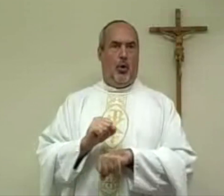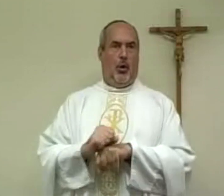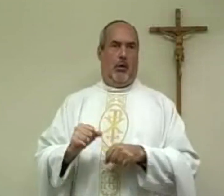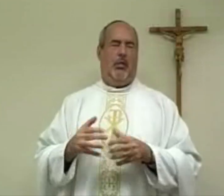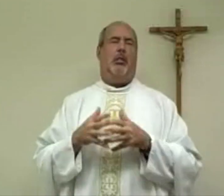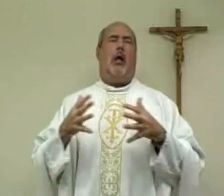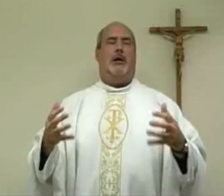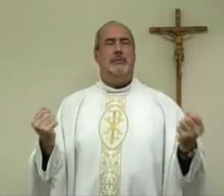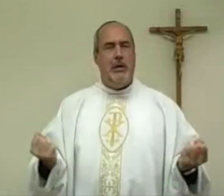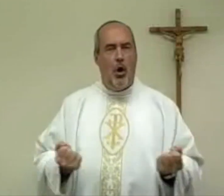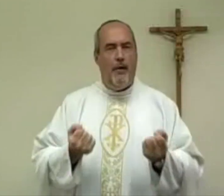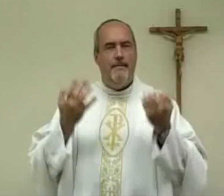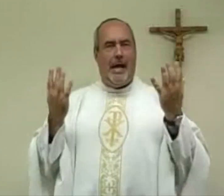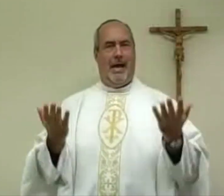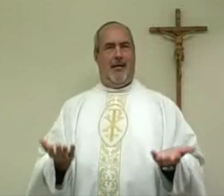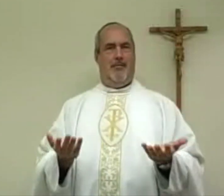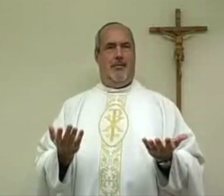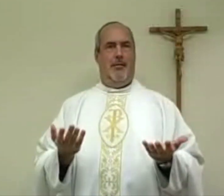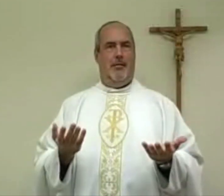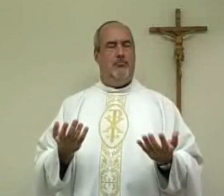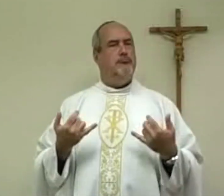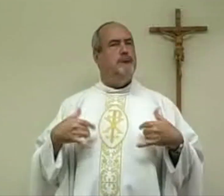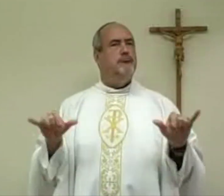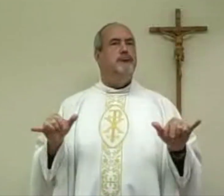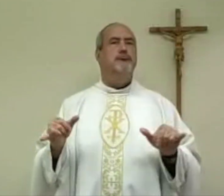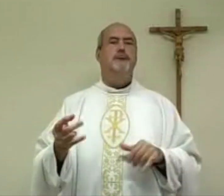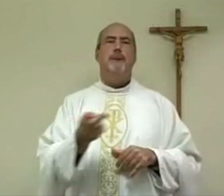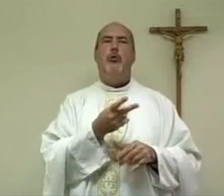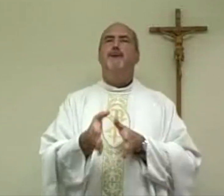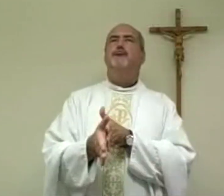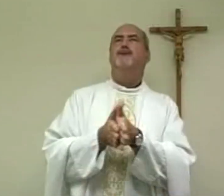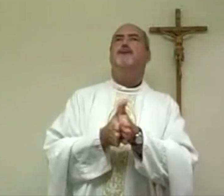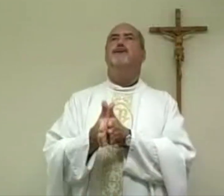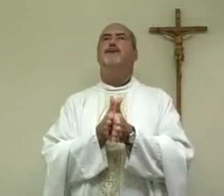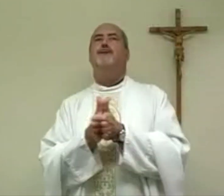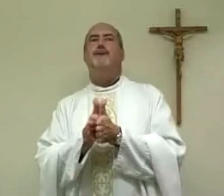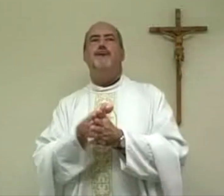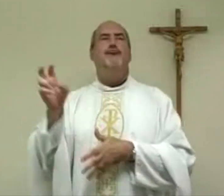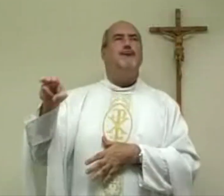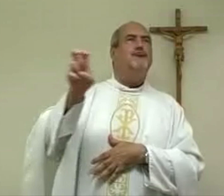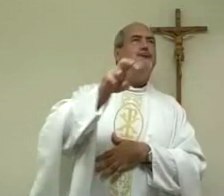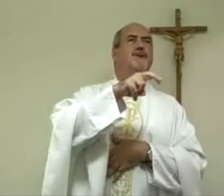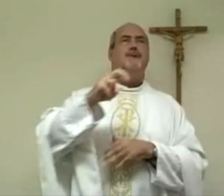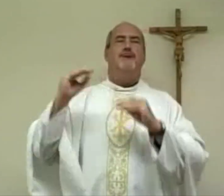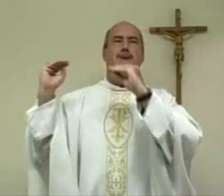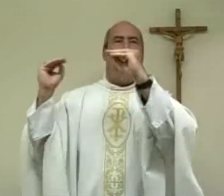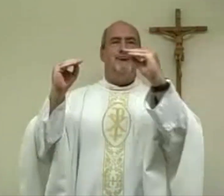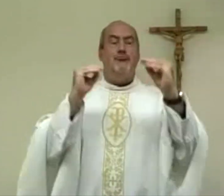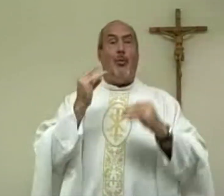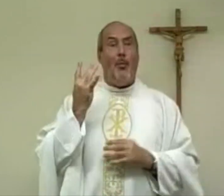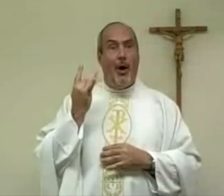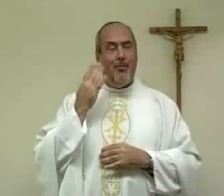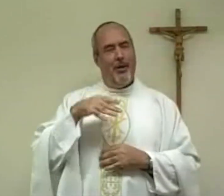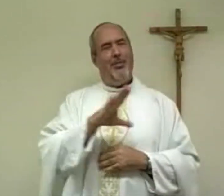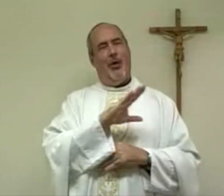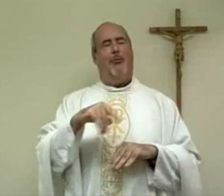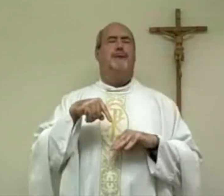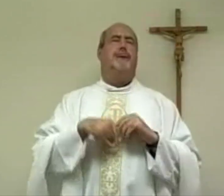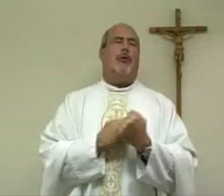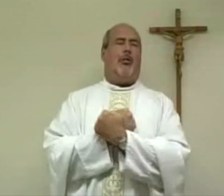so transportation or traveling all over the place must have been a lot of work and required a lot of sacrifice. Yet they still did